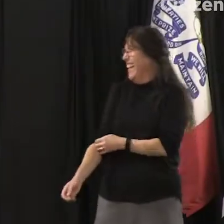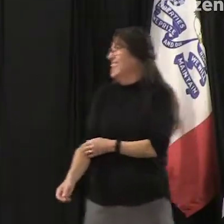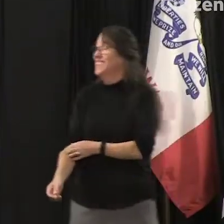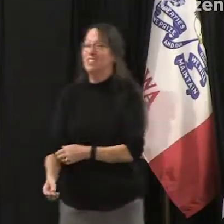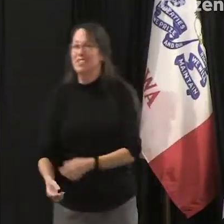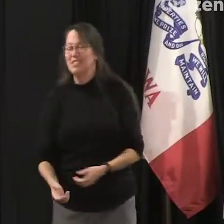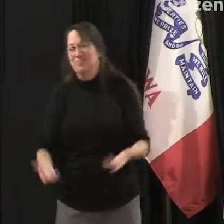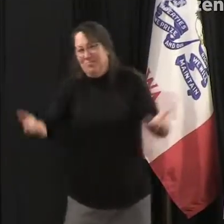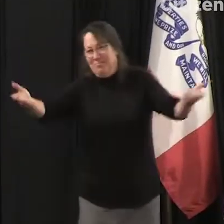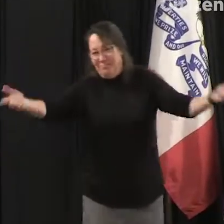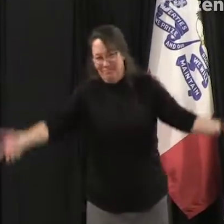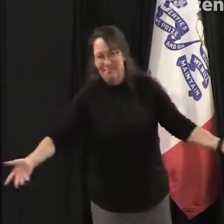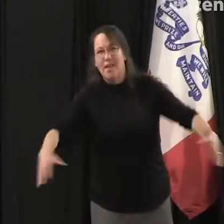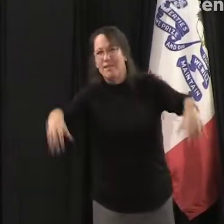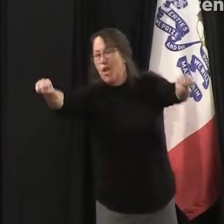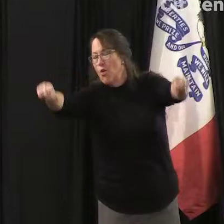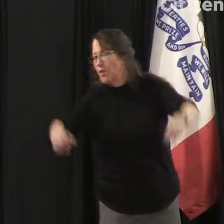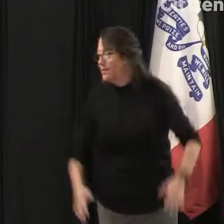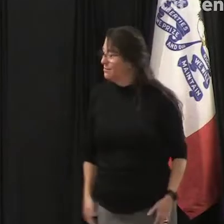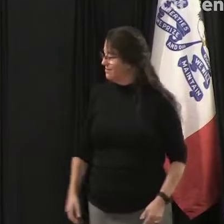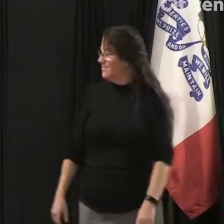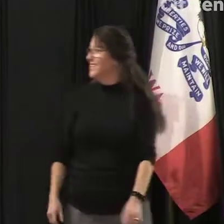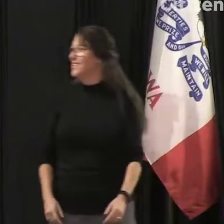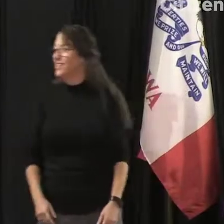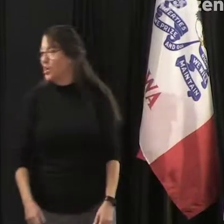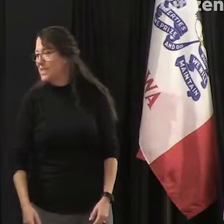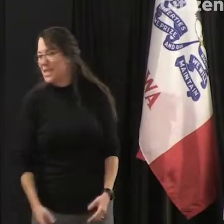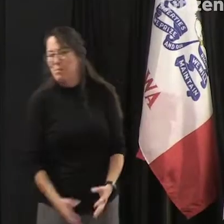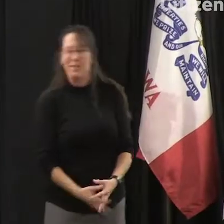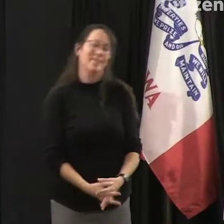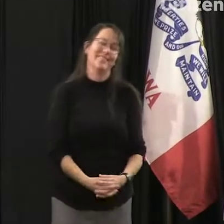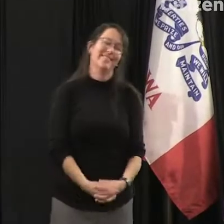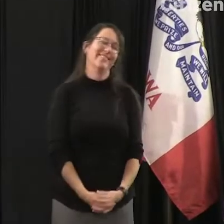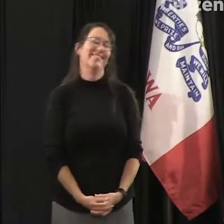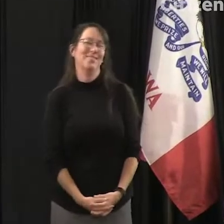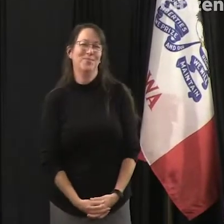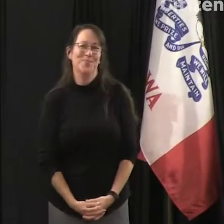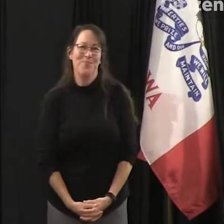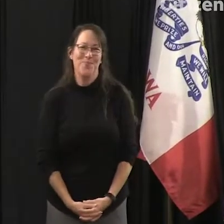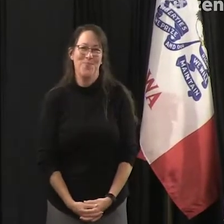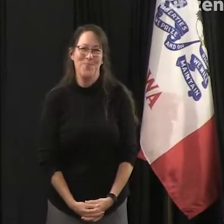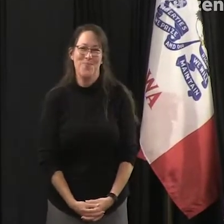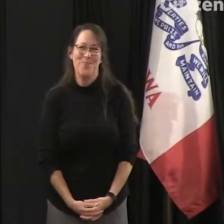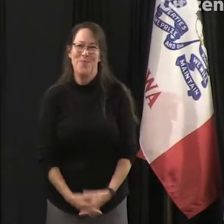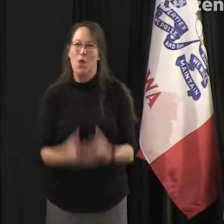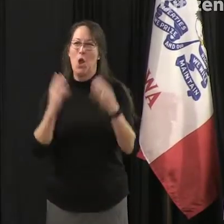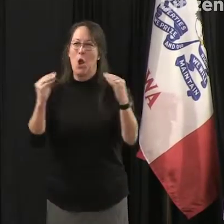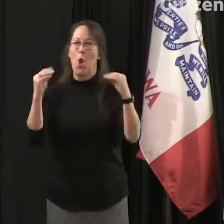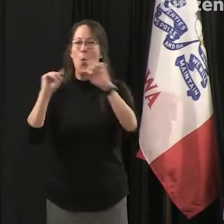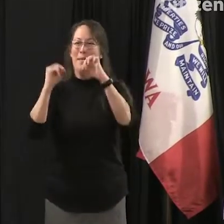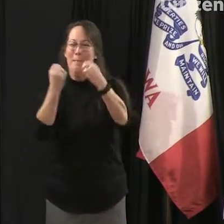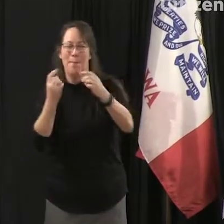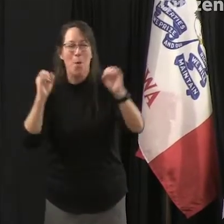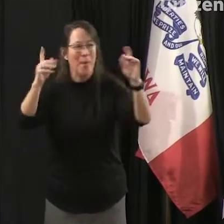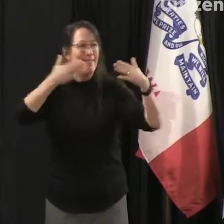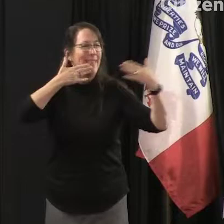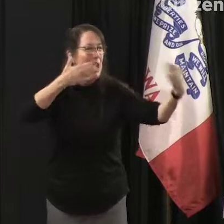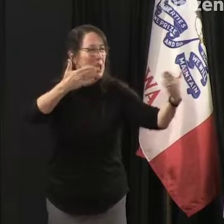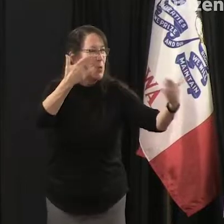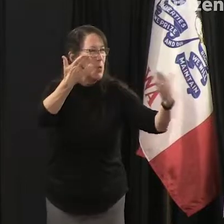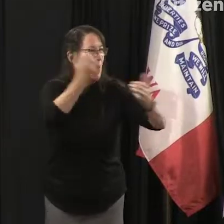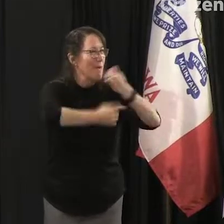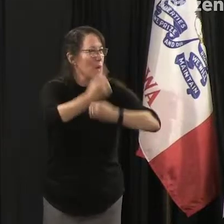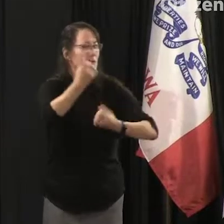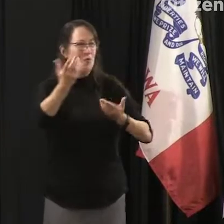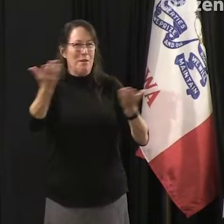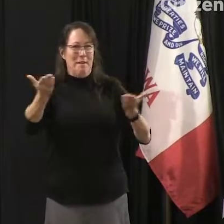So I'll leave it to my interpreter. Do my interpreting for me. All right, thank you. Well, thank you for